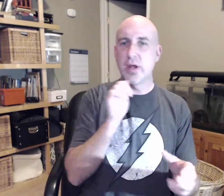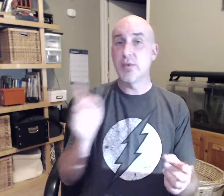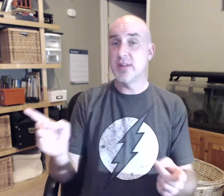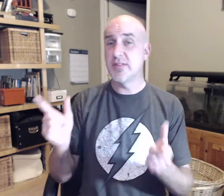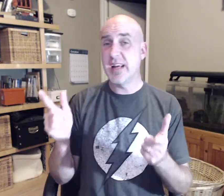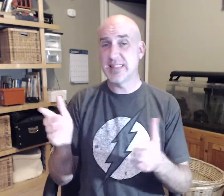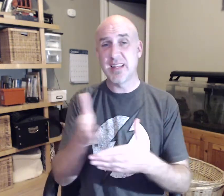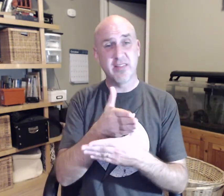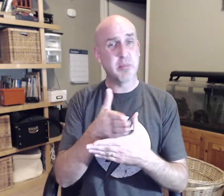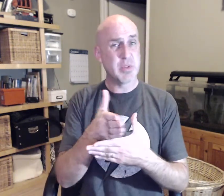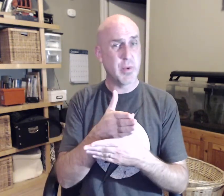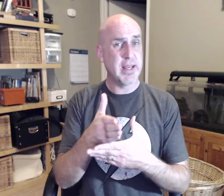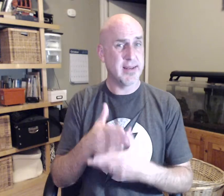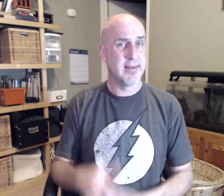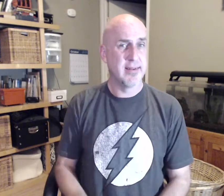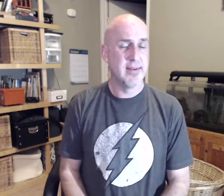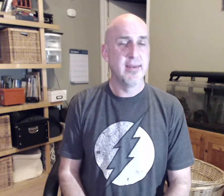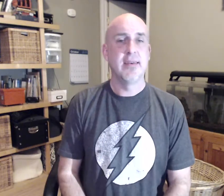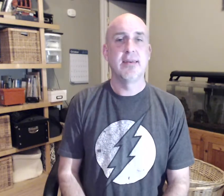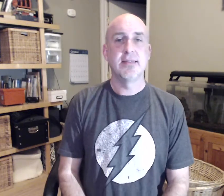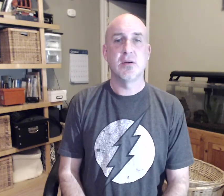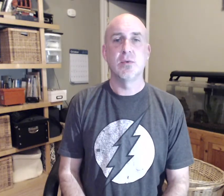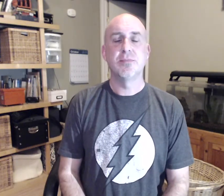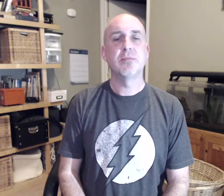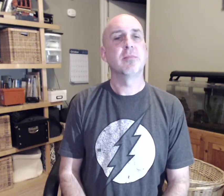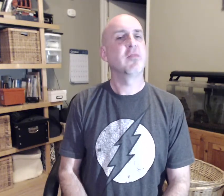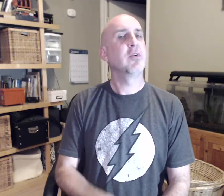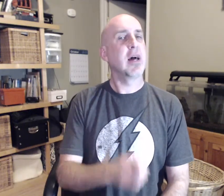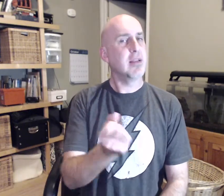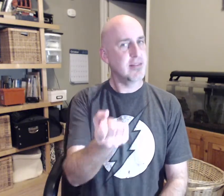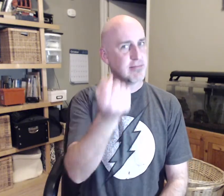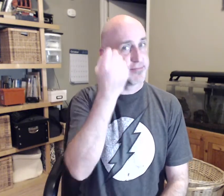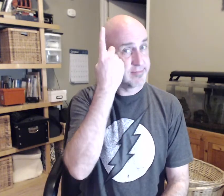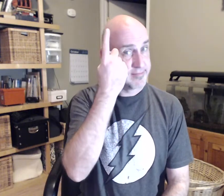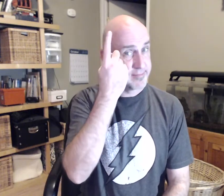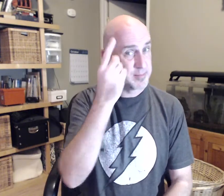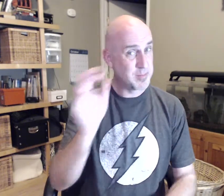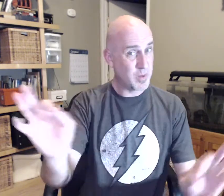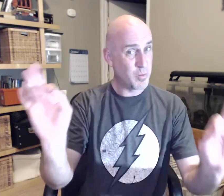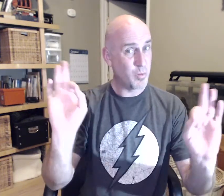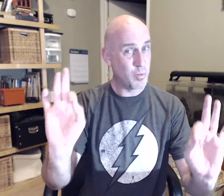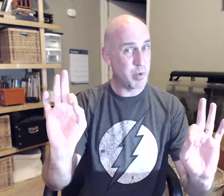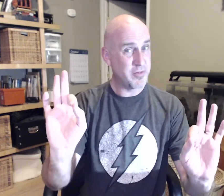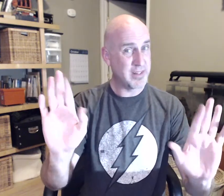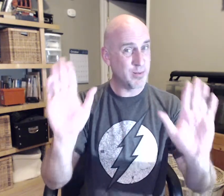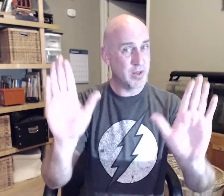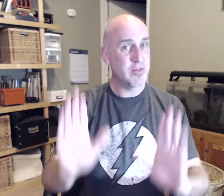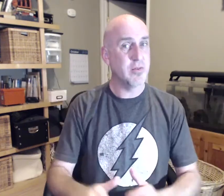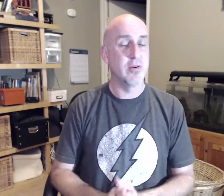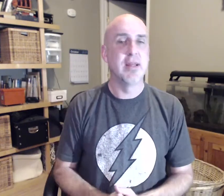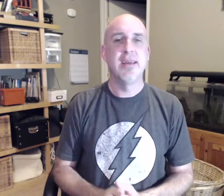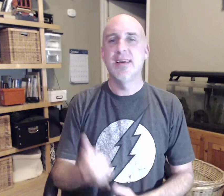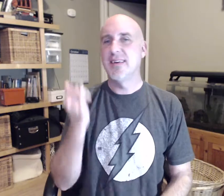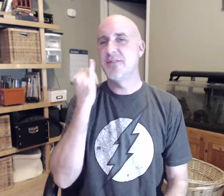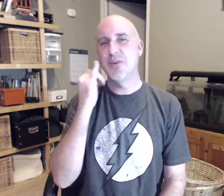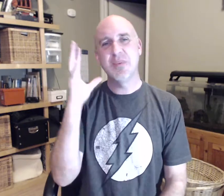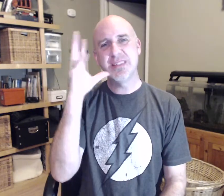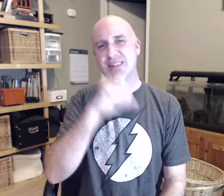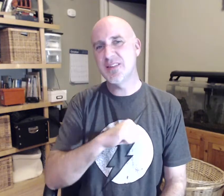really fast, kind of in between. So if you got it, perfect, wonderful. If you missed it or you